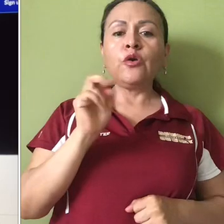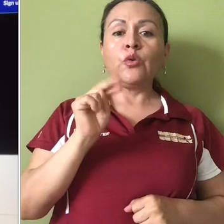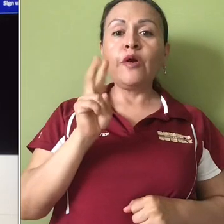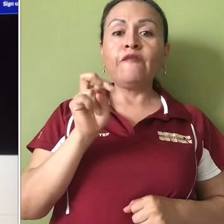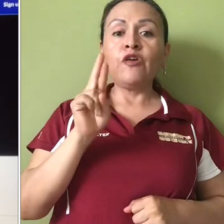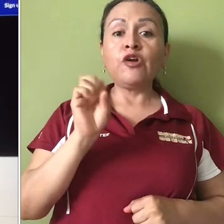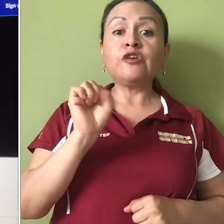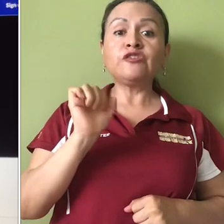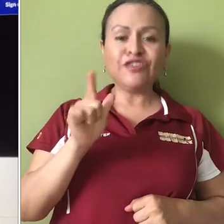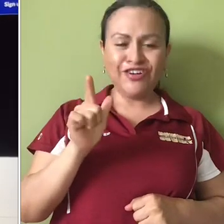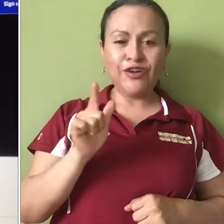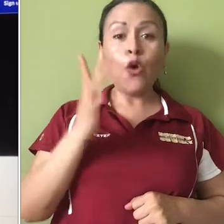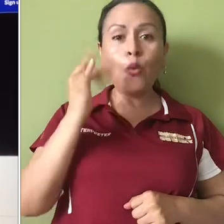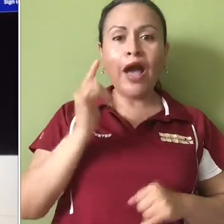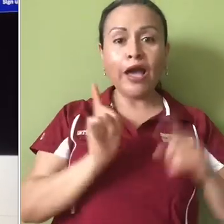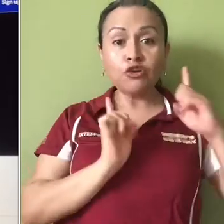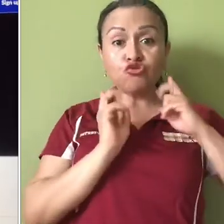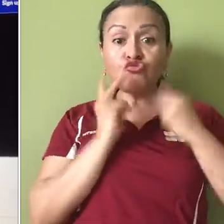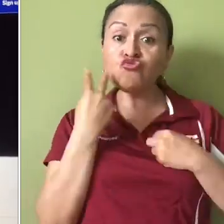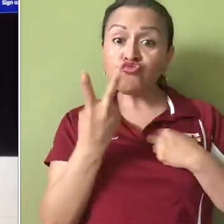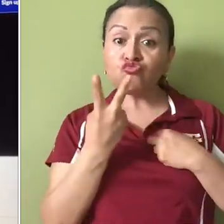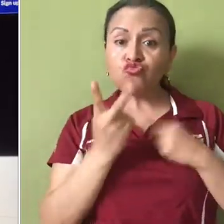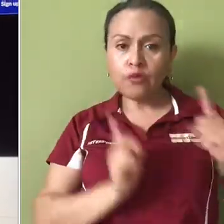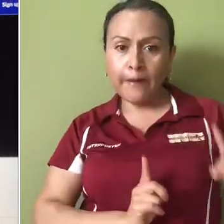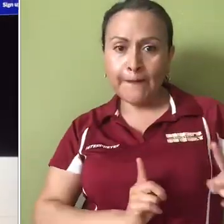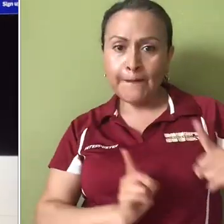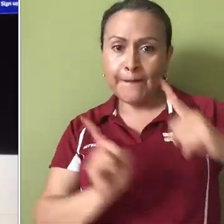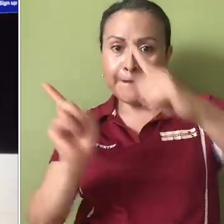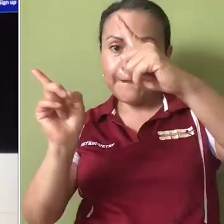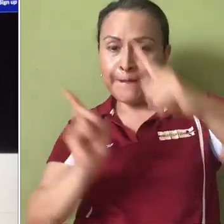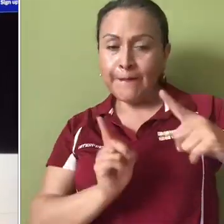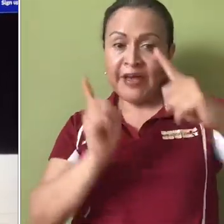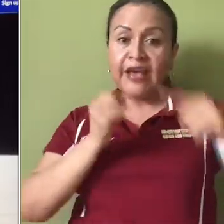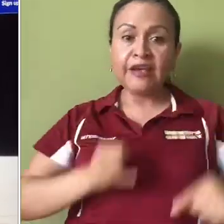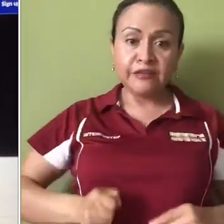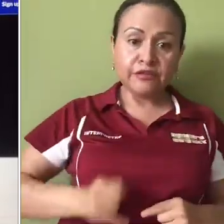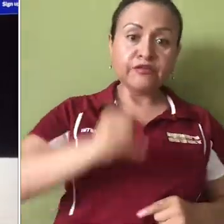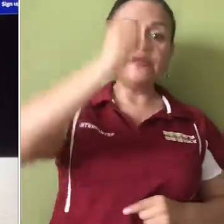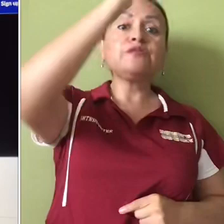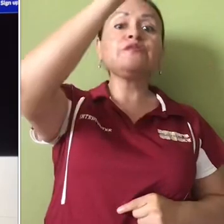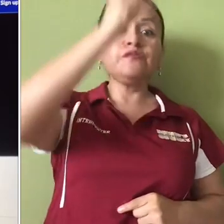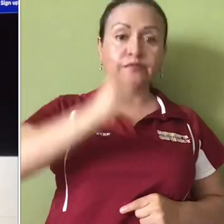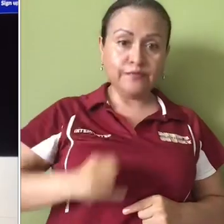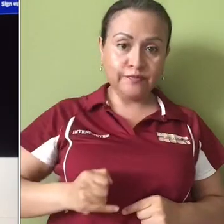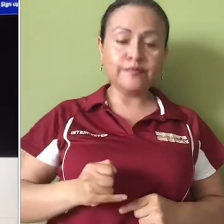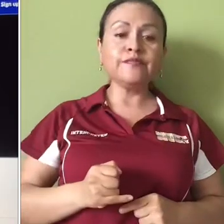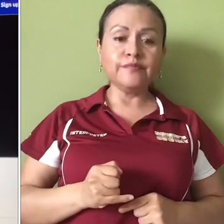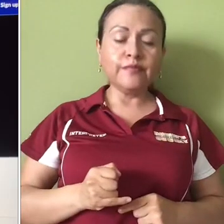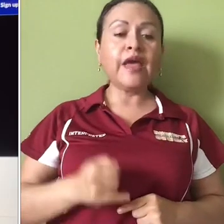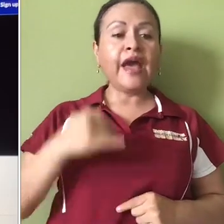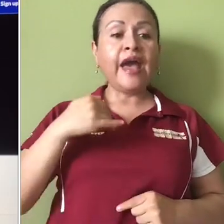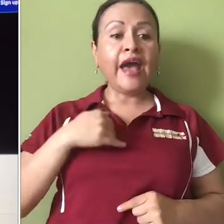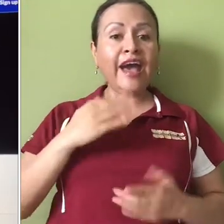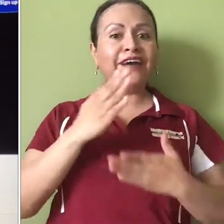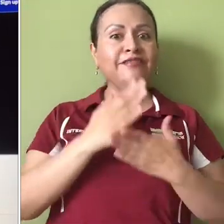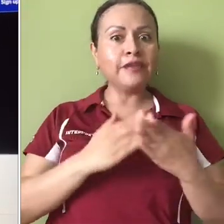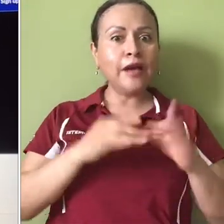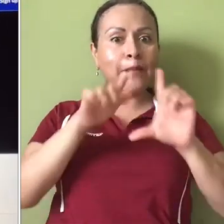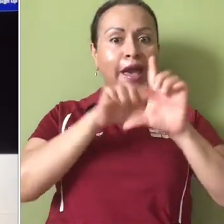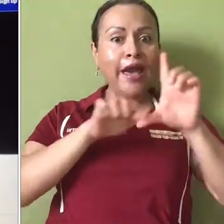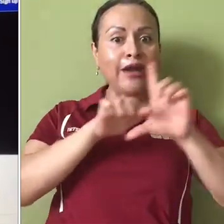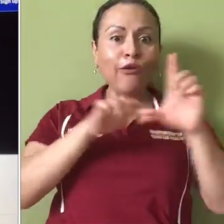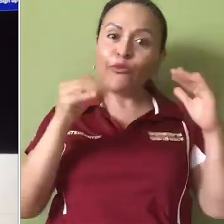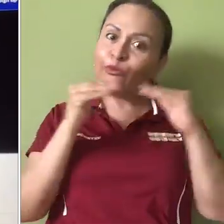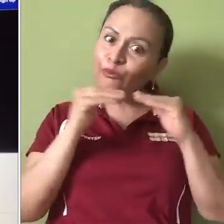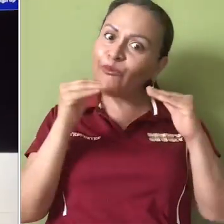parallel lines. Now, if we have a transversal here, then that means, of two parallel lines, then we must have some corresponding angles.